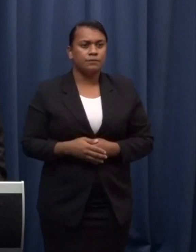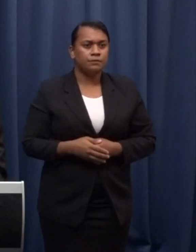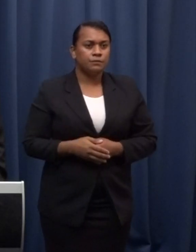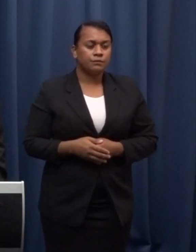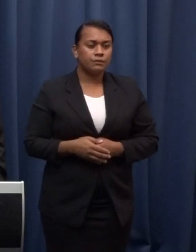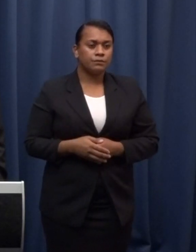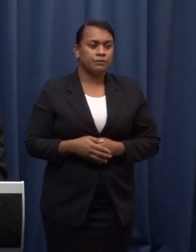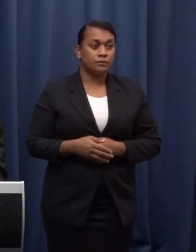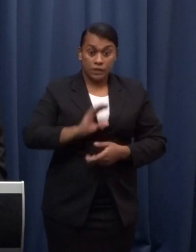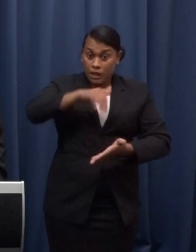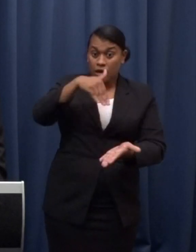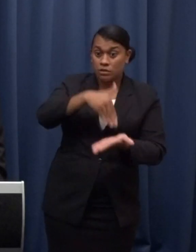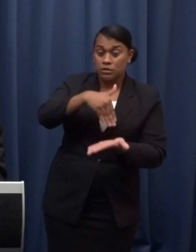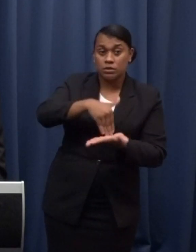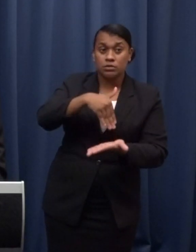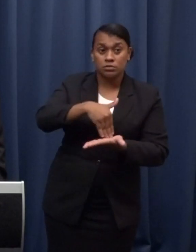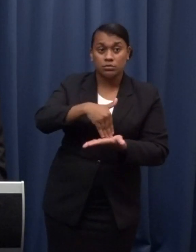In the Central Division, call